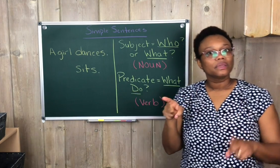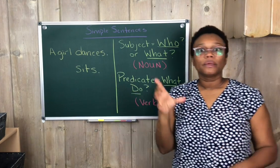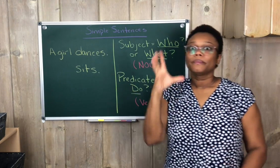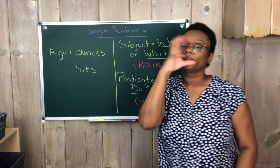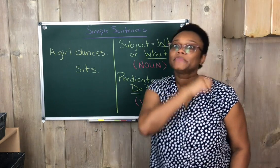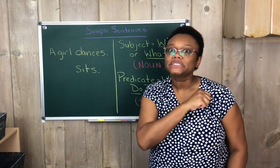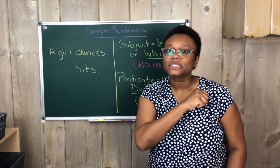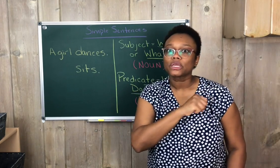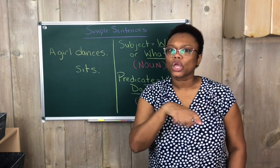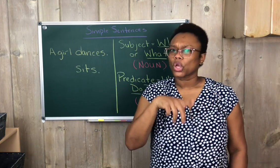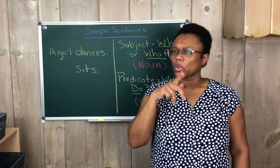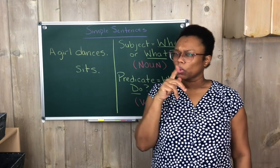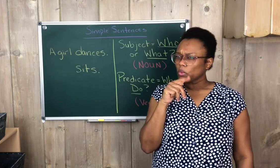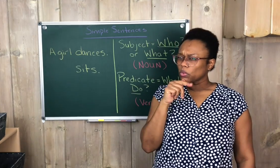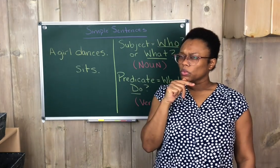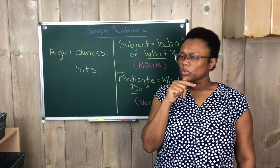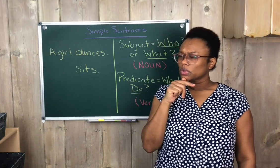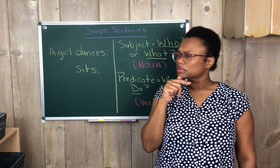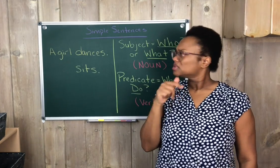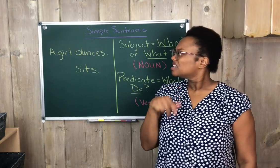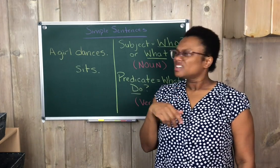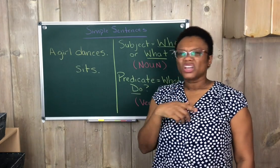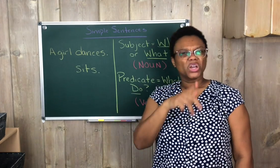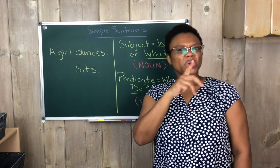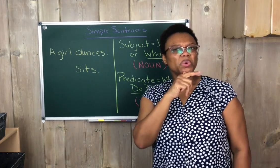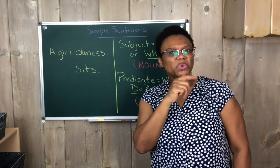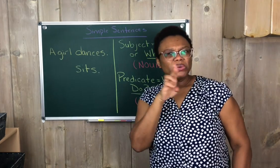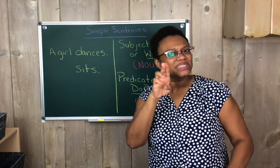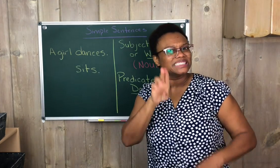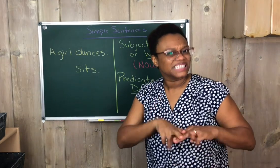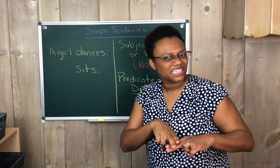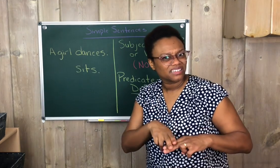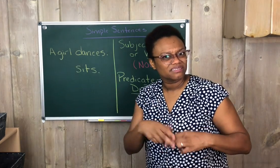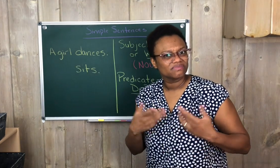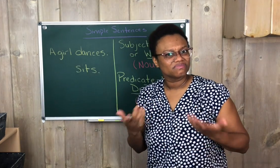But it's missing the who. Who is sitting?